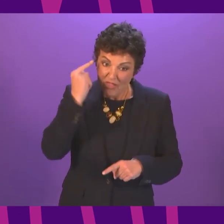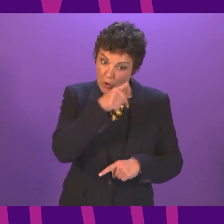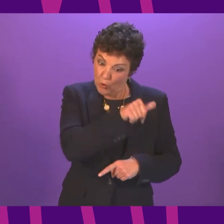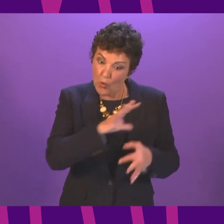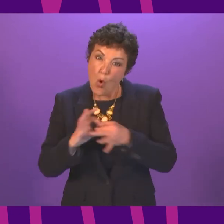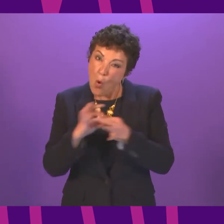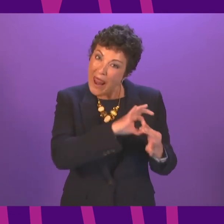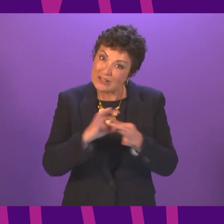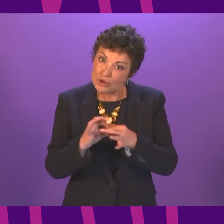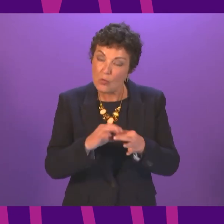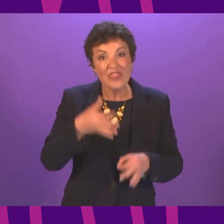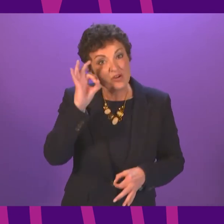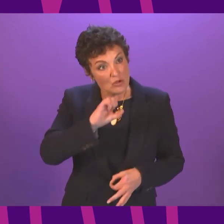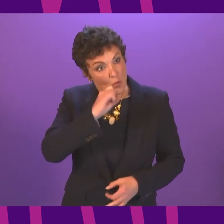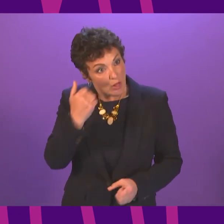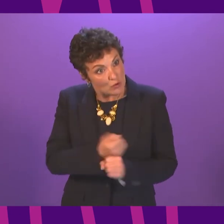the Greens is the way to do that?